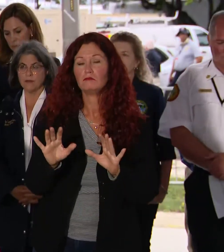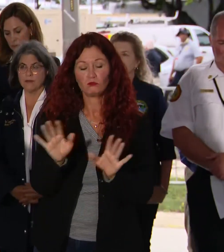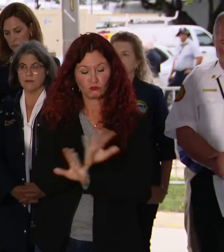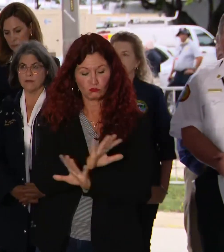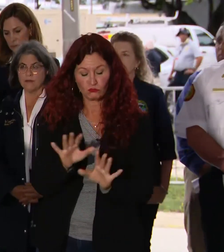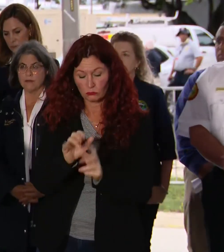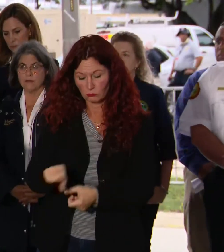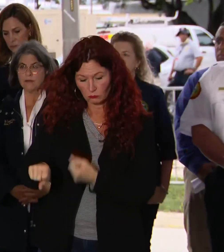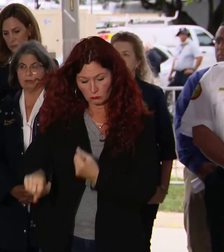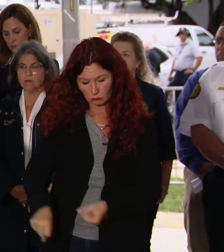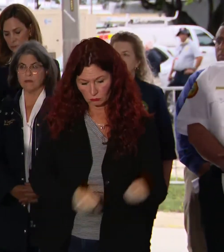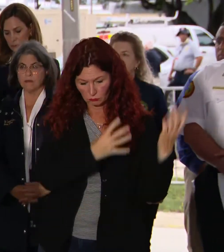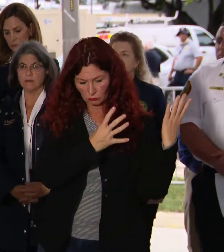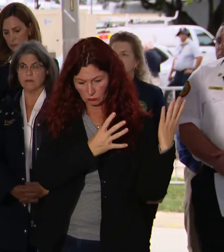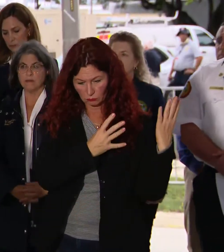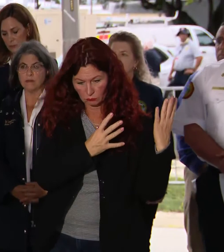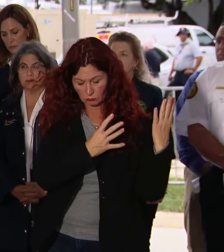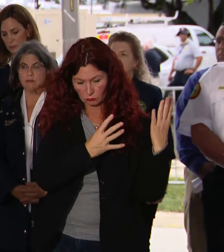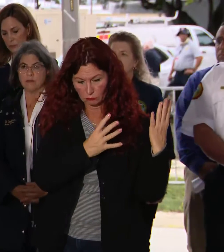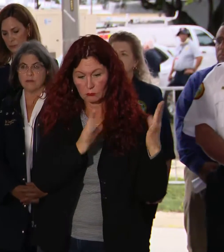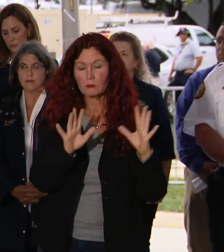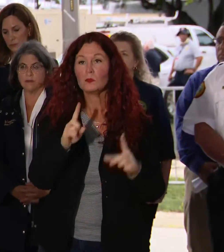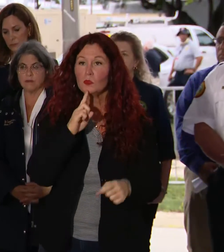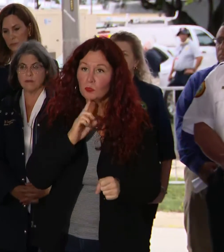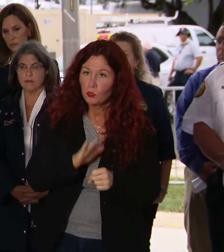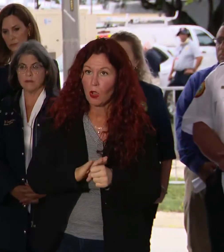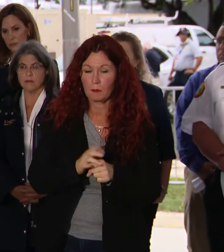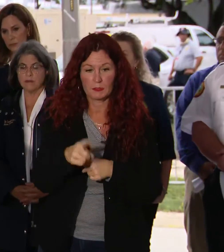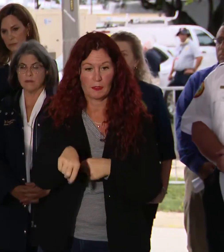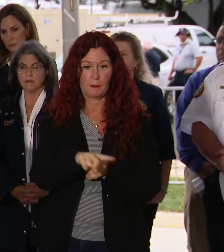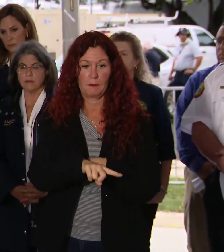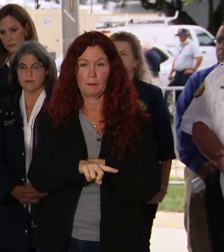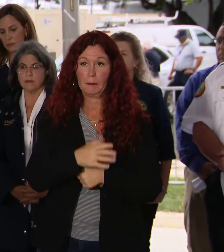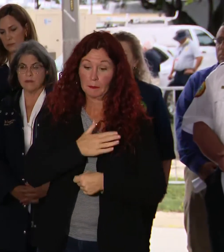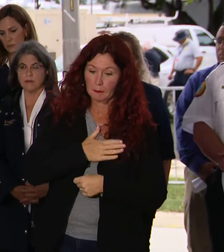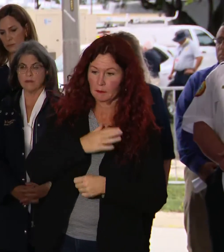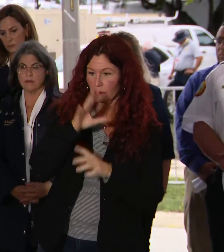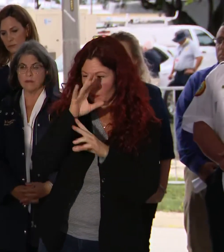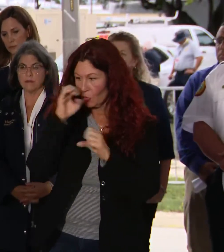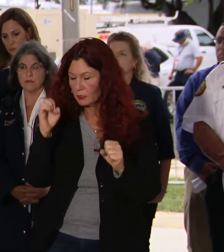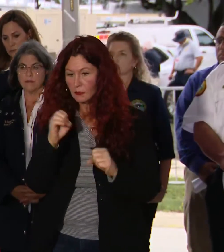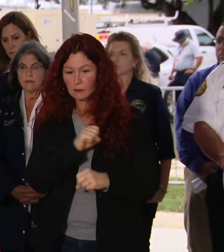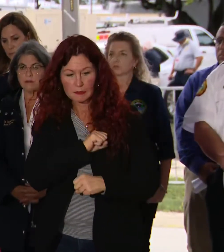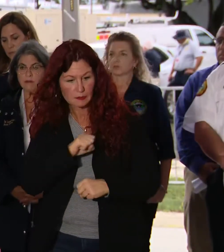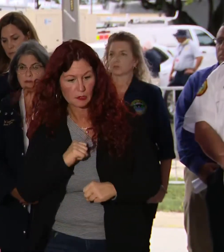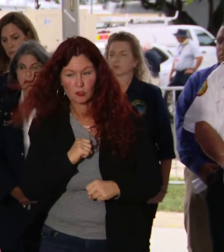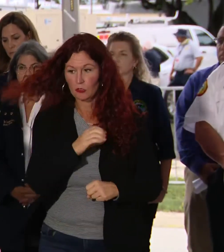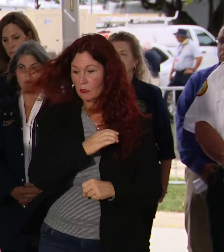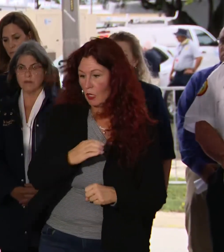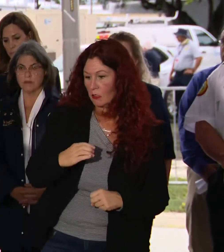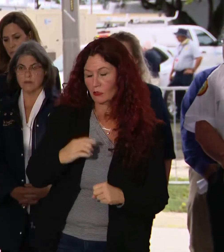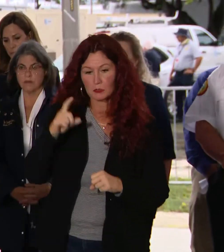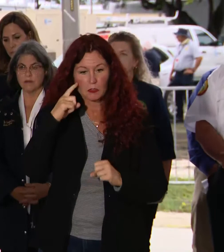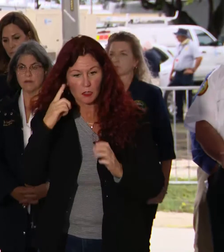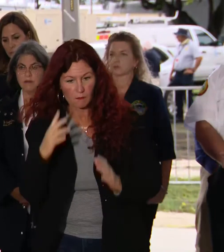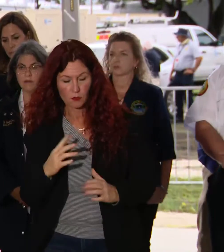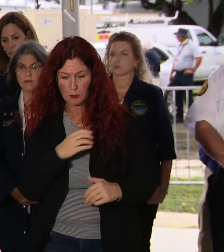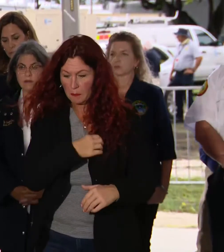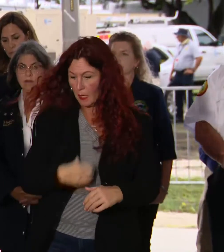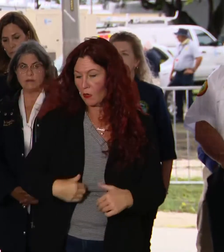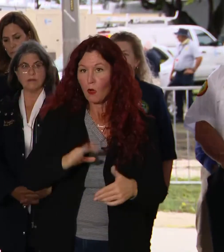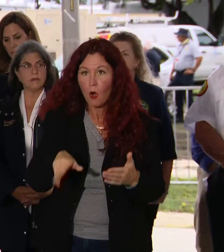two U.S. senators, the governor, we promised them that we would be with them all the way to the end.